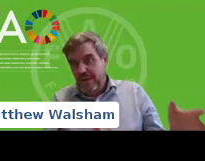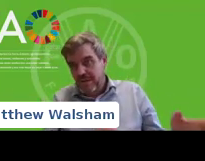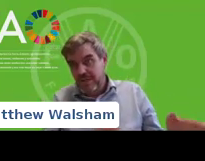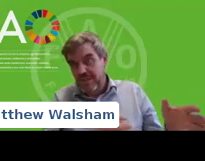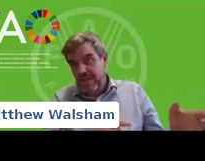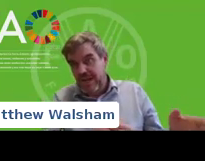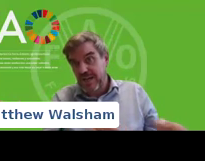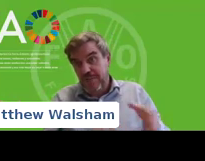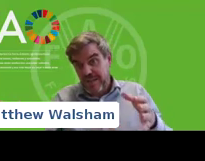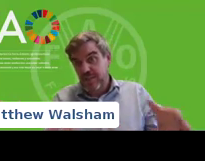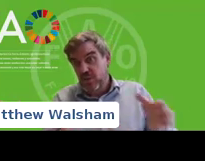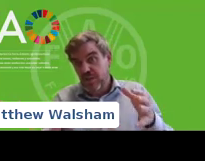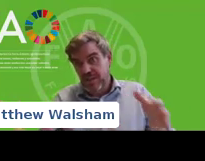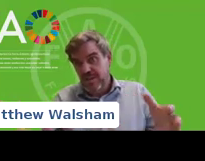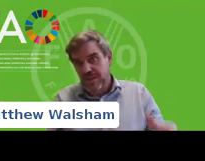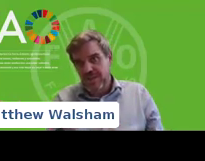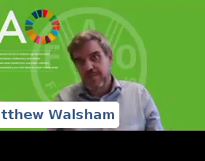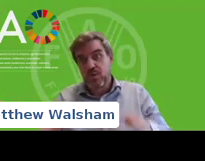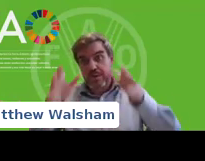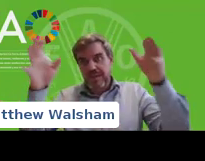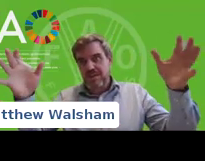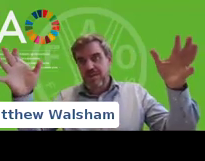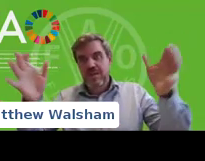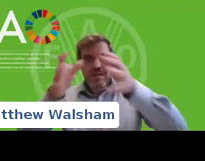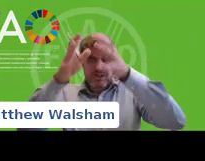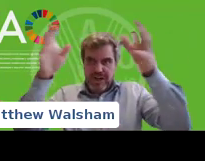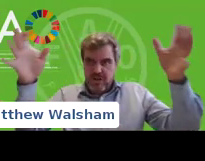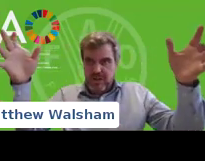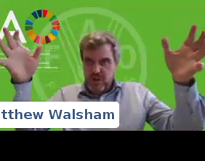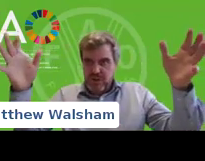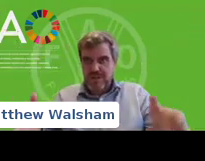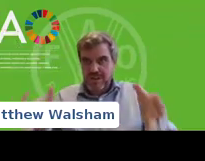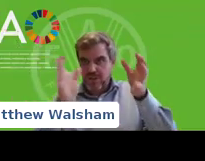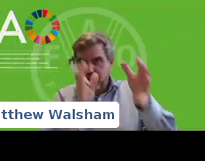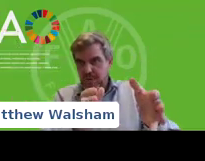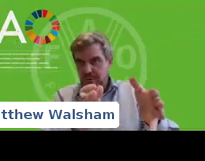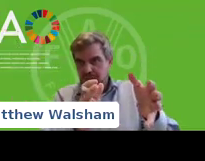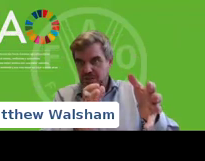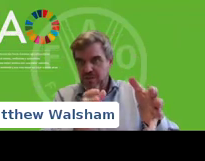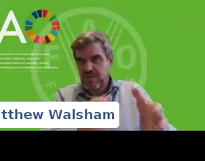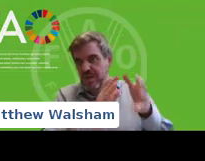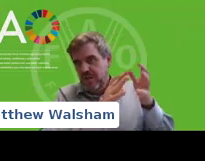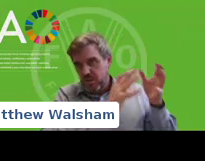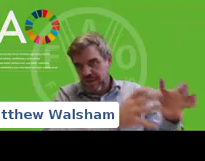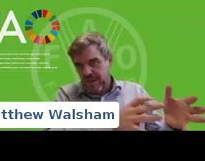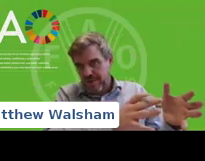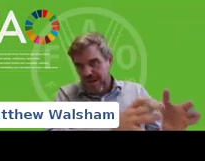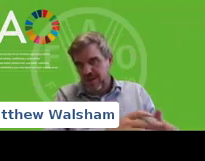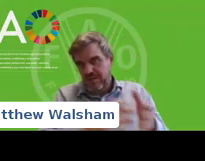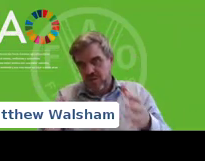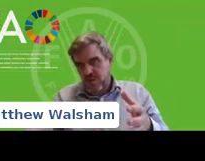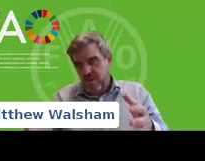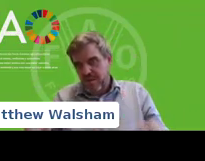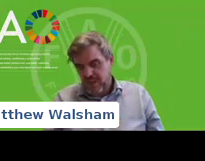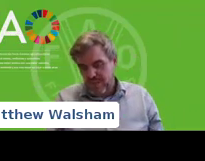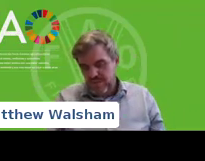So what we're going to see today are basically two sister pieces: a broader piece on gender inclusion and the inclusion of population groups within